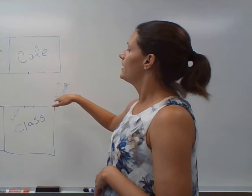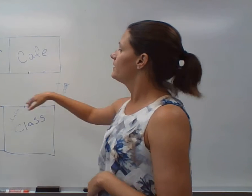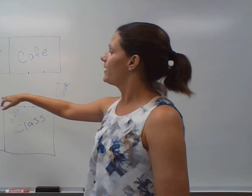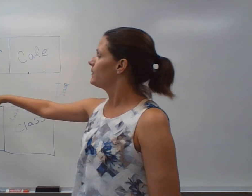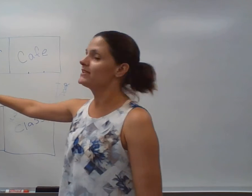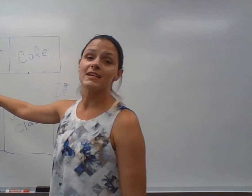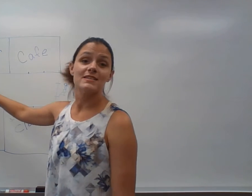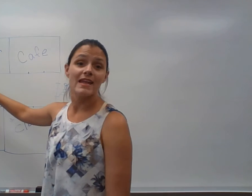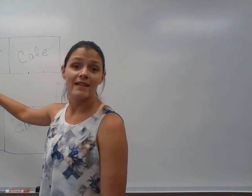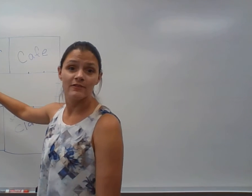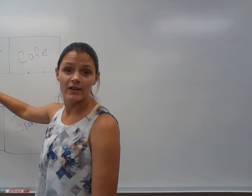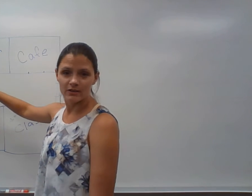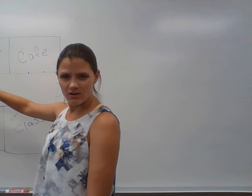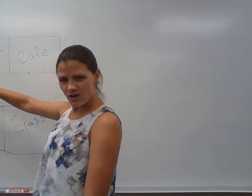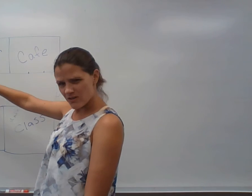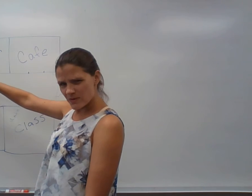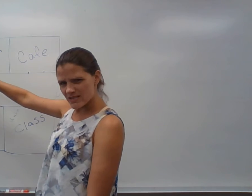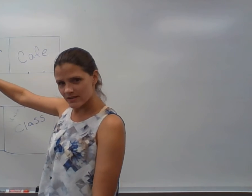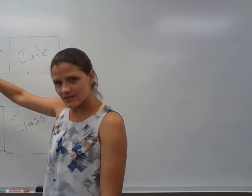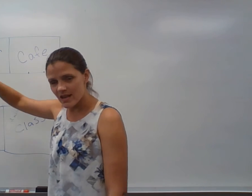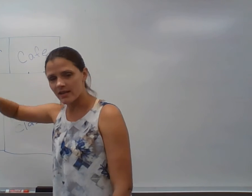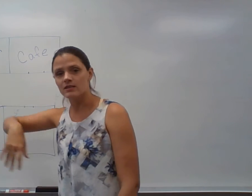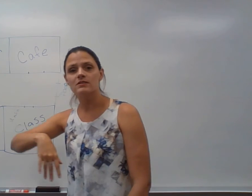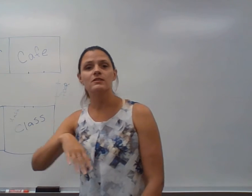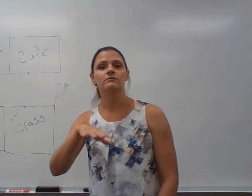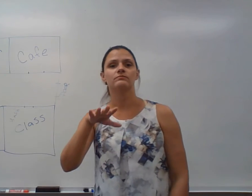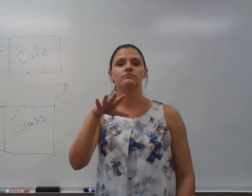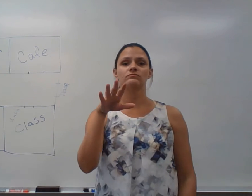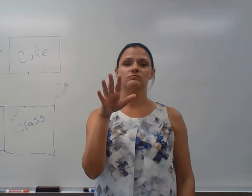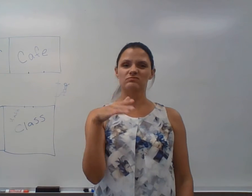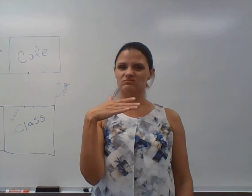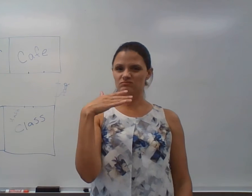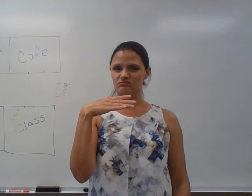If I wanted to get to the elevator, all the way down at the end,